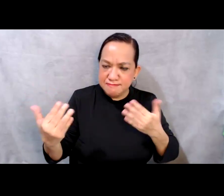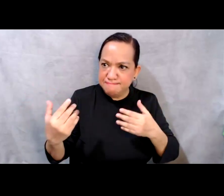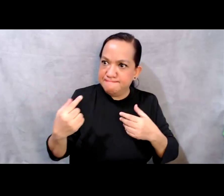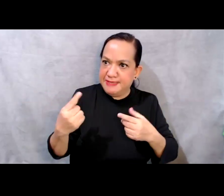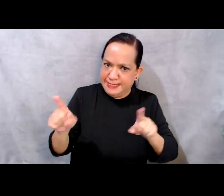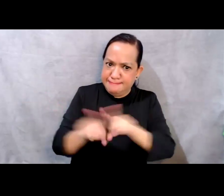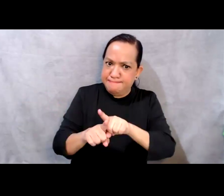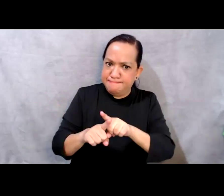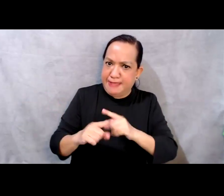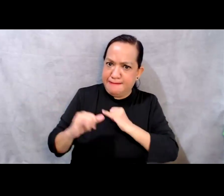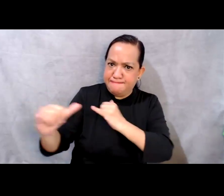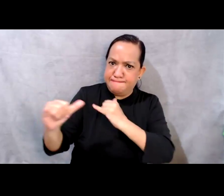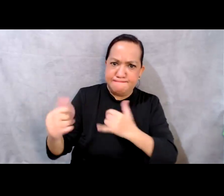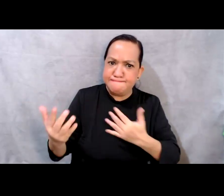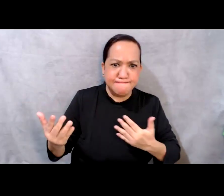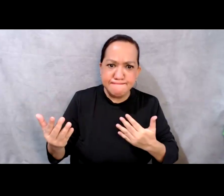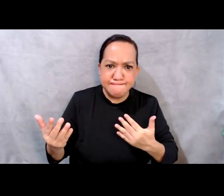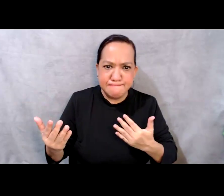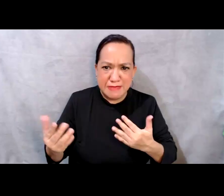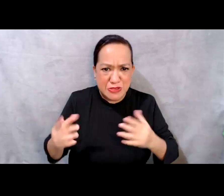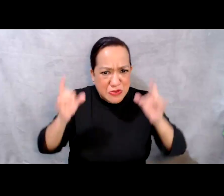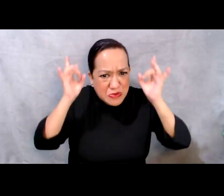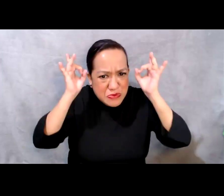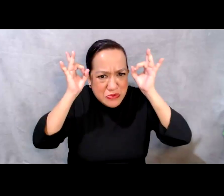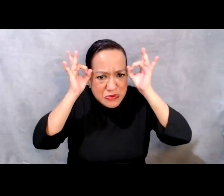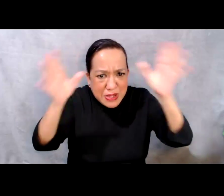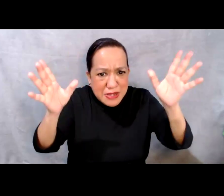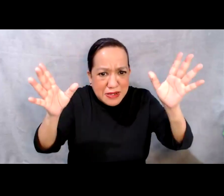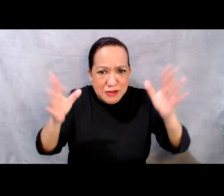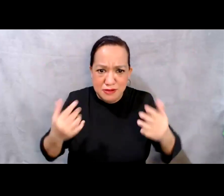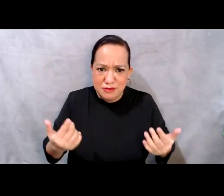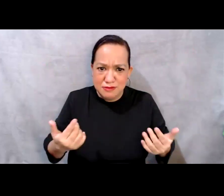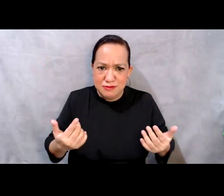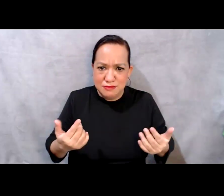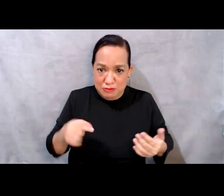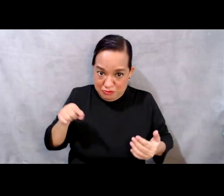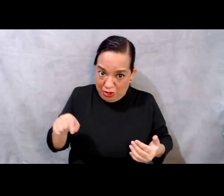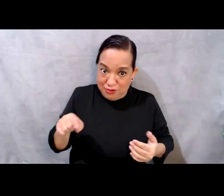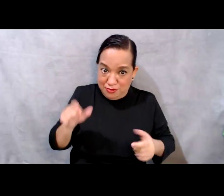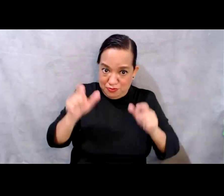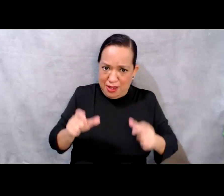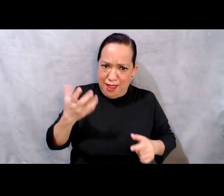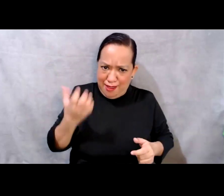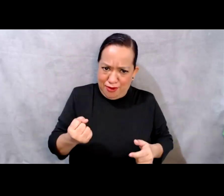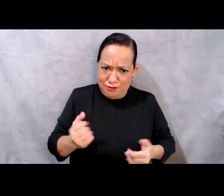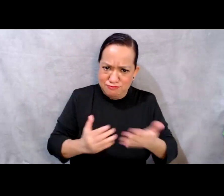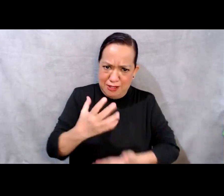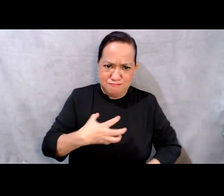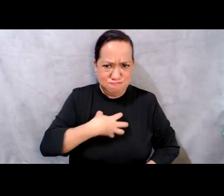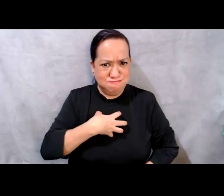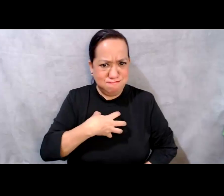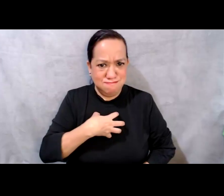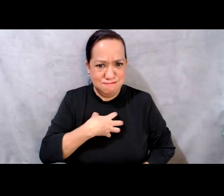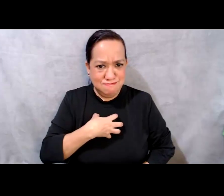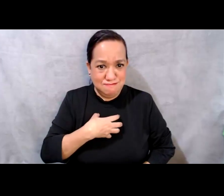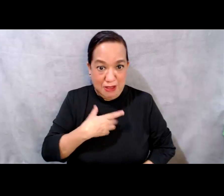I have. What do you fear will happen? On remedy, I just want to share a quick a case study. Recently, the communities that filed a complaint to